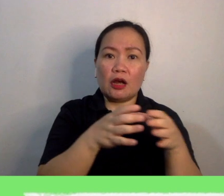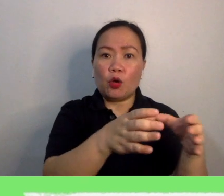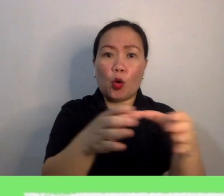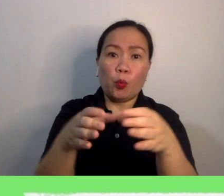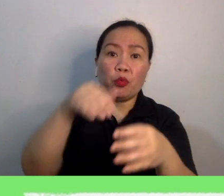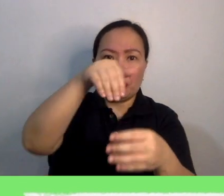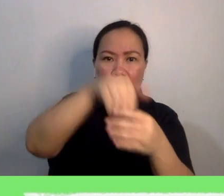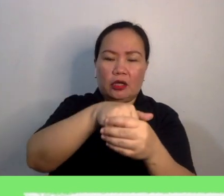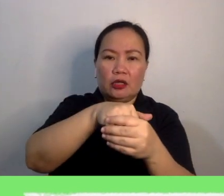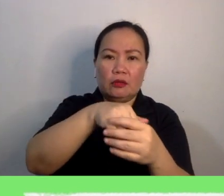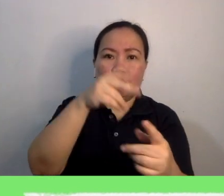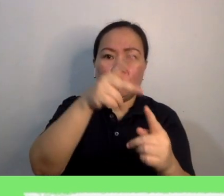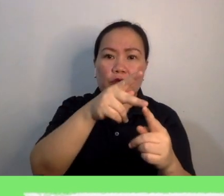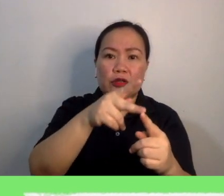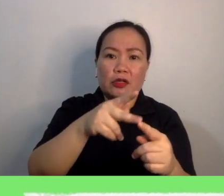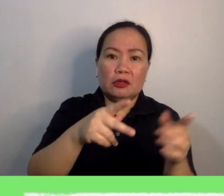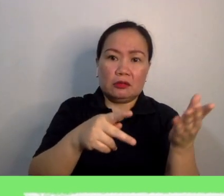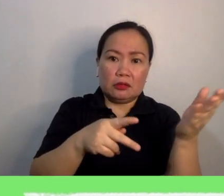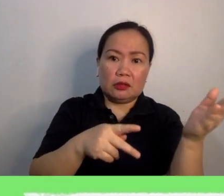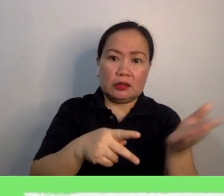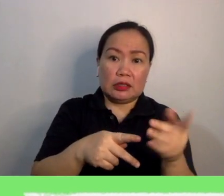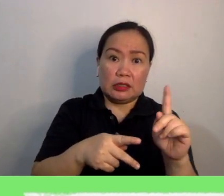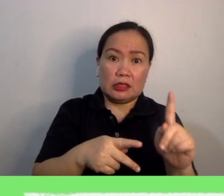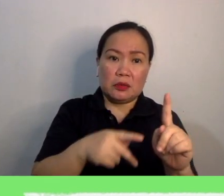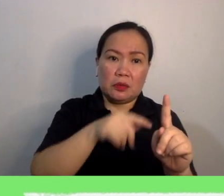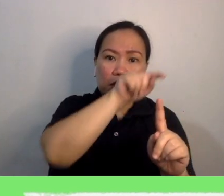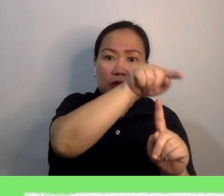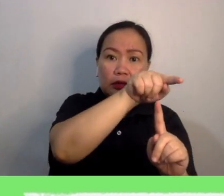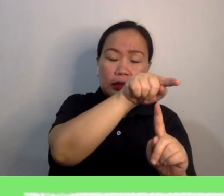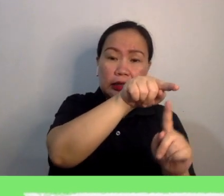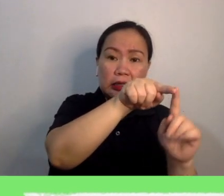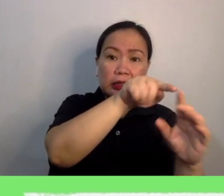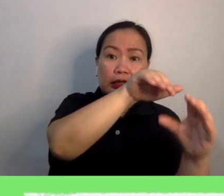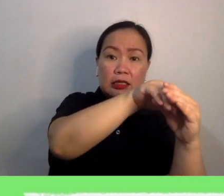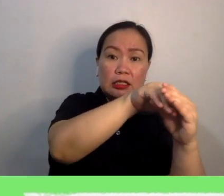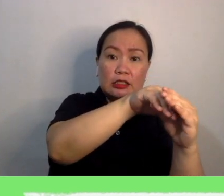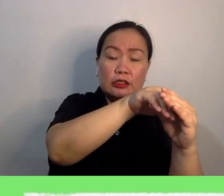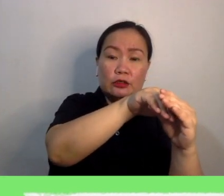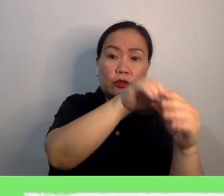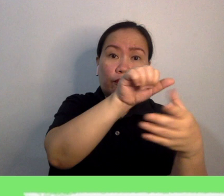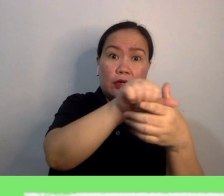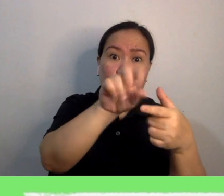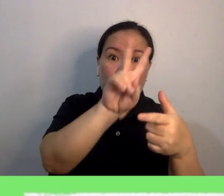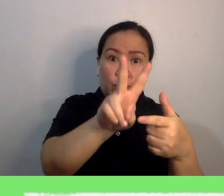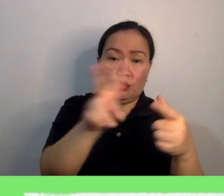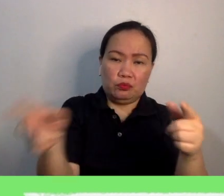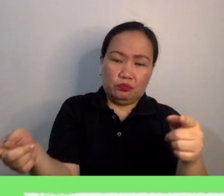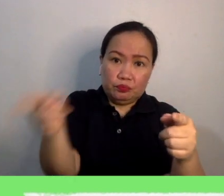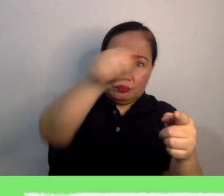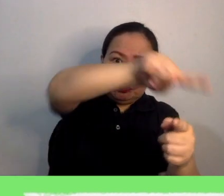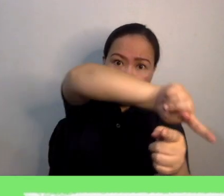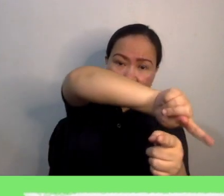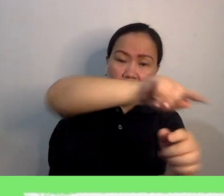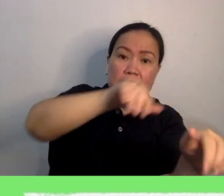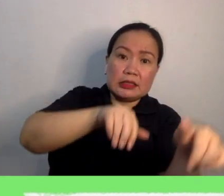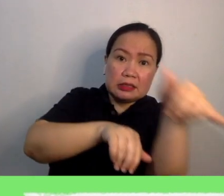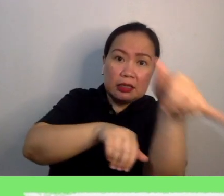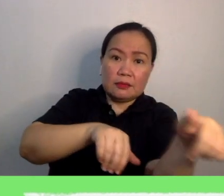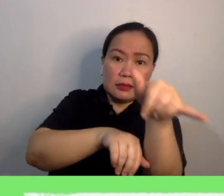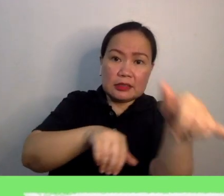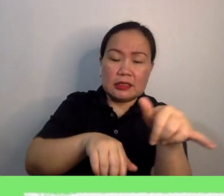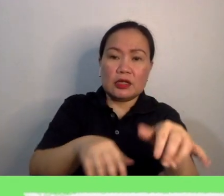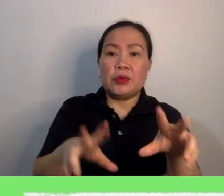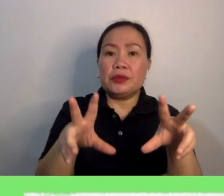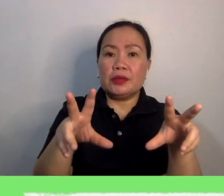1 at the same time, interior din siya ni angle 2. Ang sabi, no common interior point. So, that's why this is